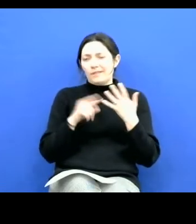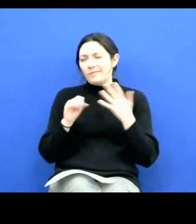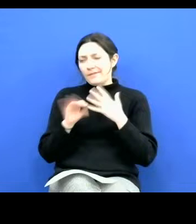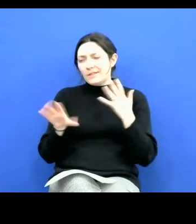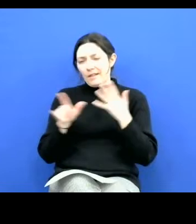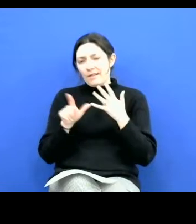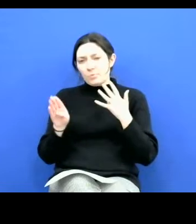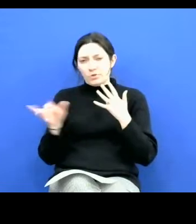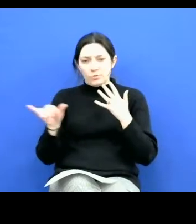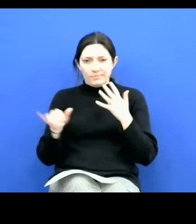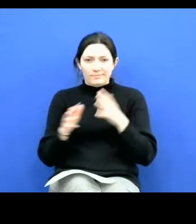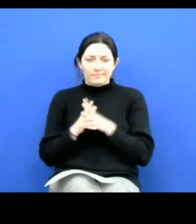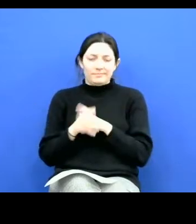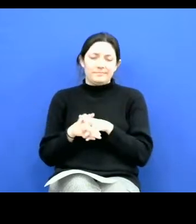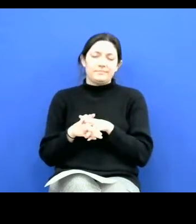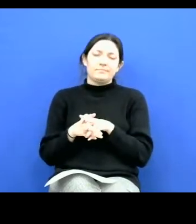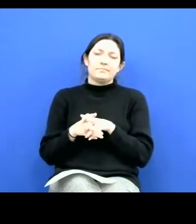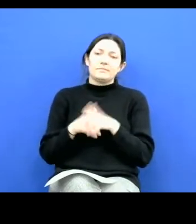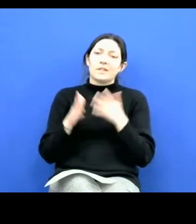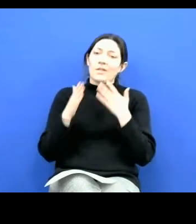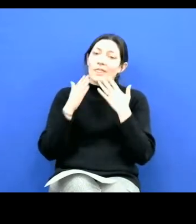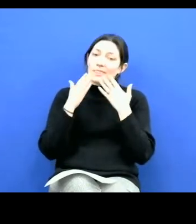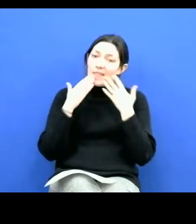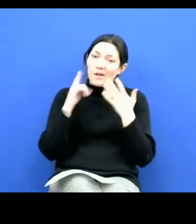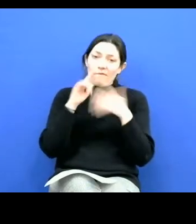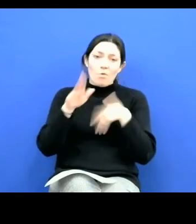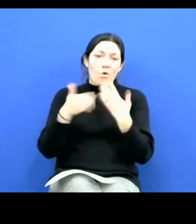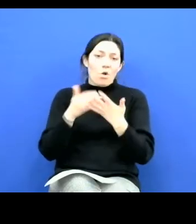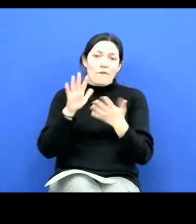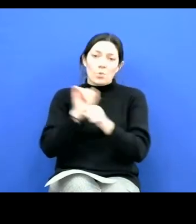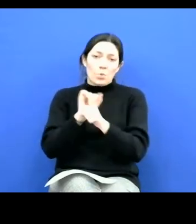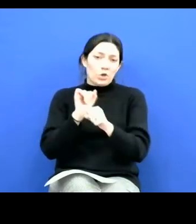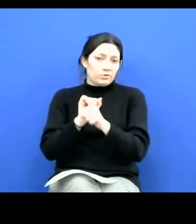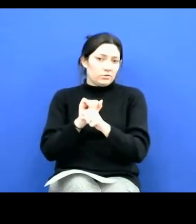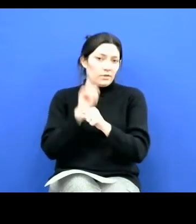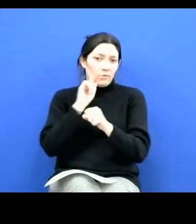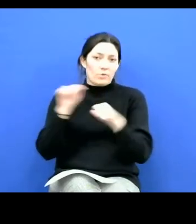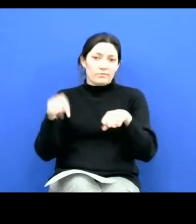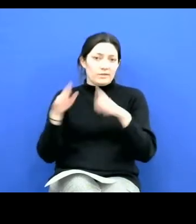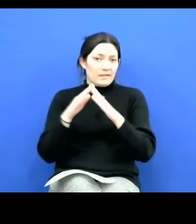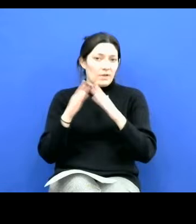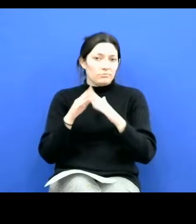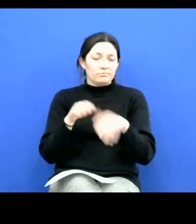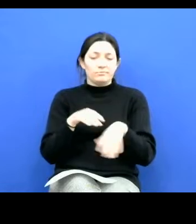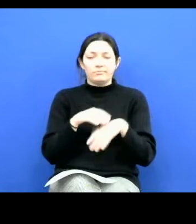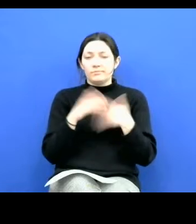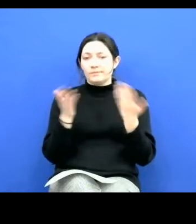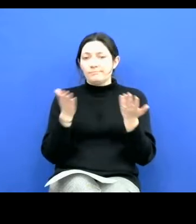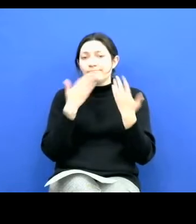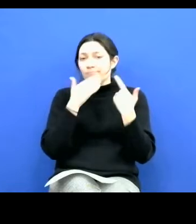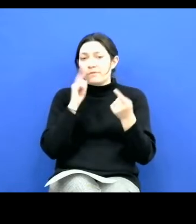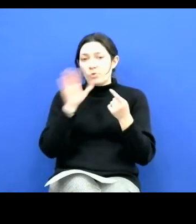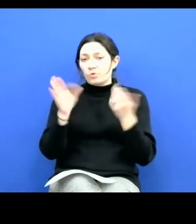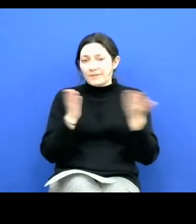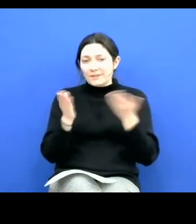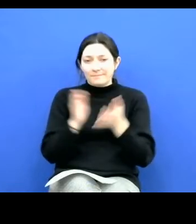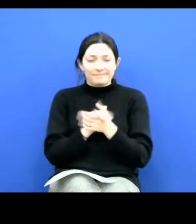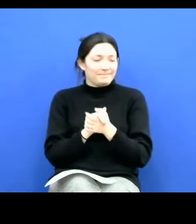Lisa as well. So thank you for all you've done for the town, and thank you for your service.